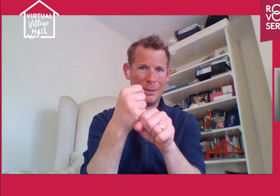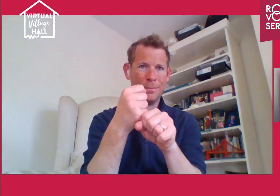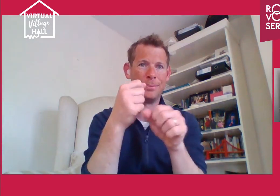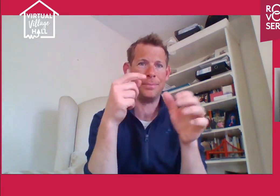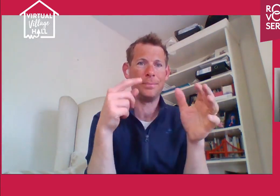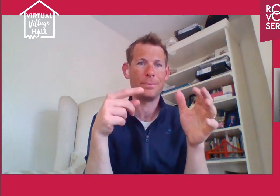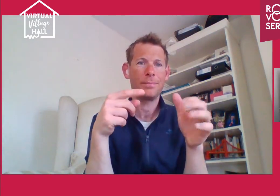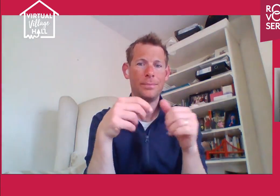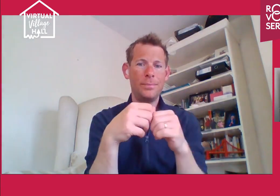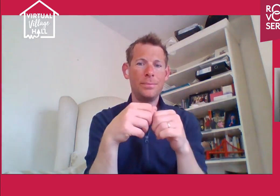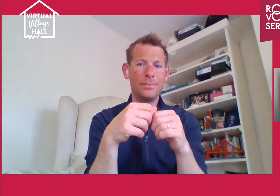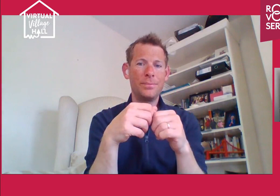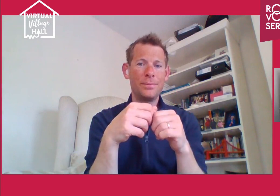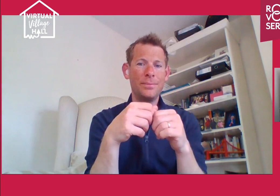again. We'll do A to G again.